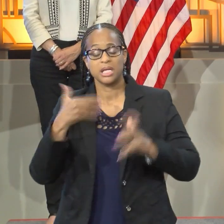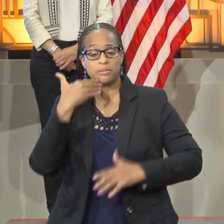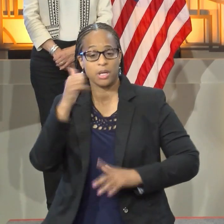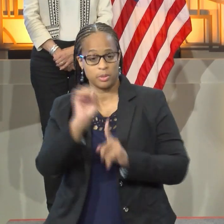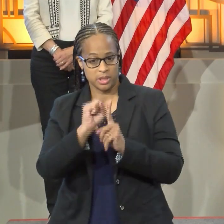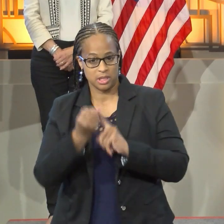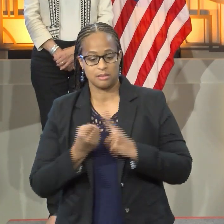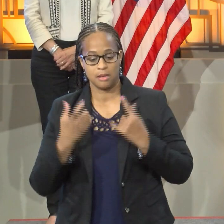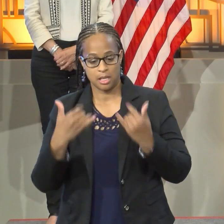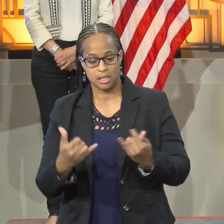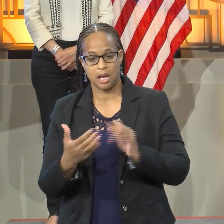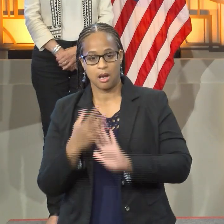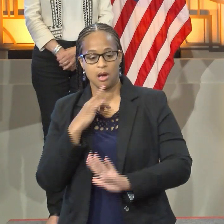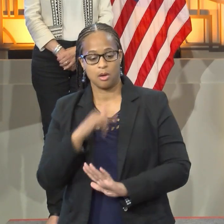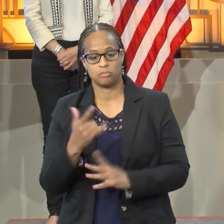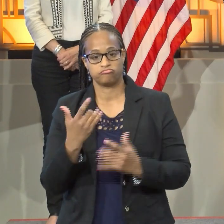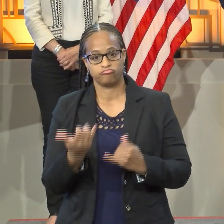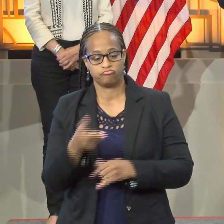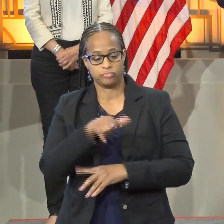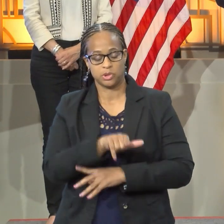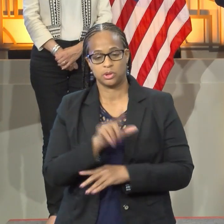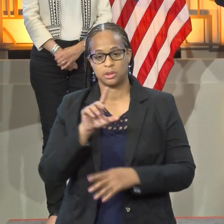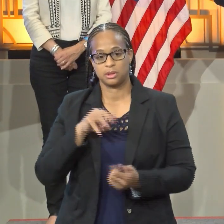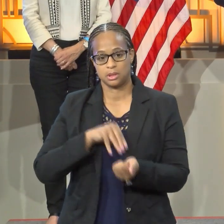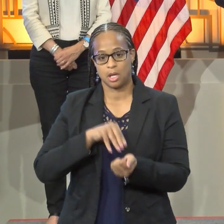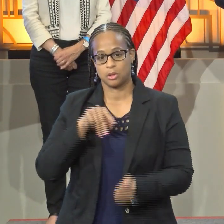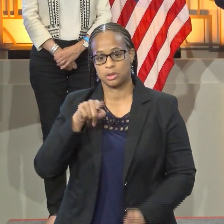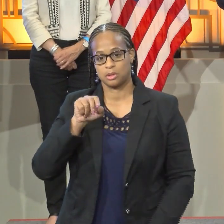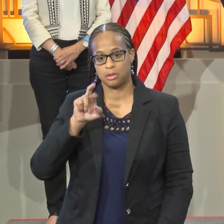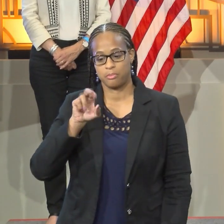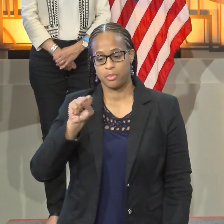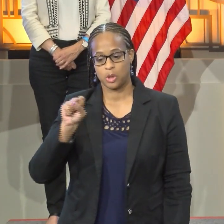Now let me yield and let me bring up Dr. Persse.